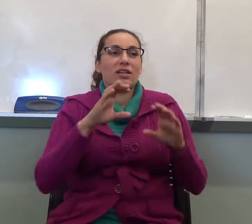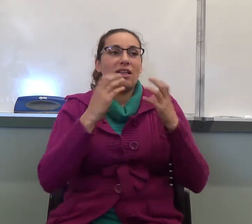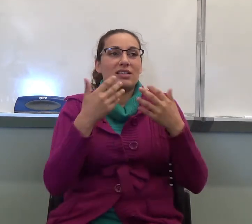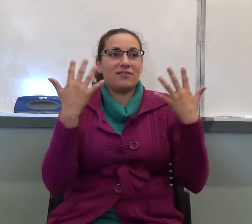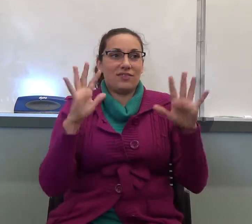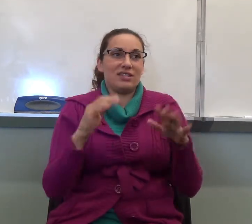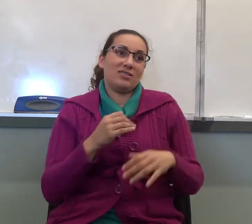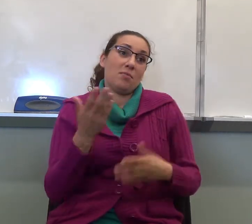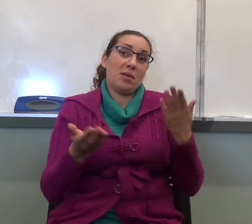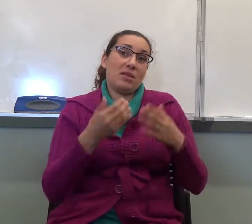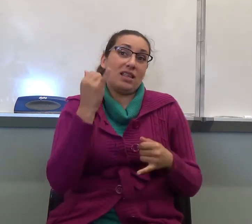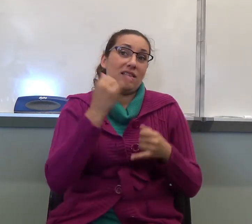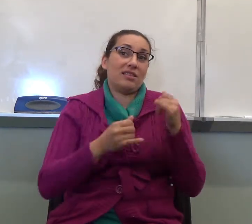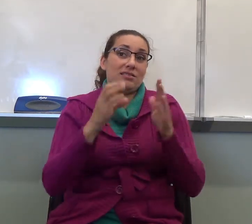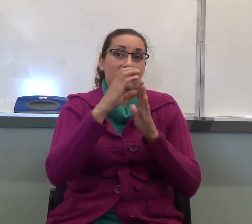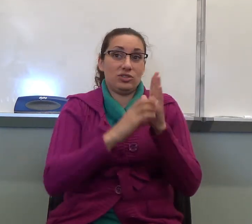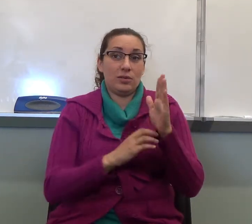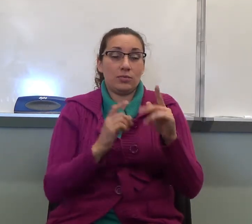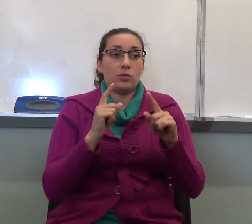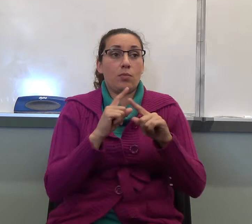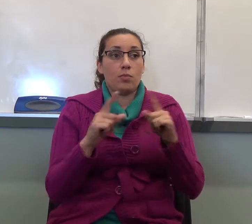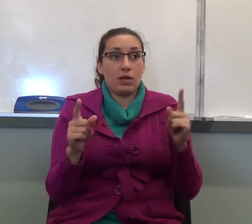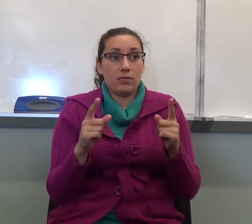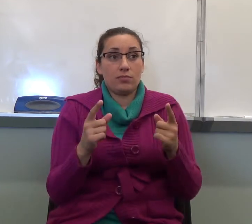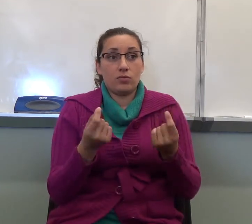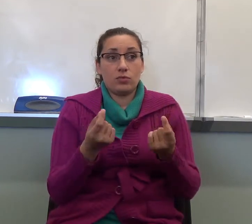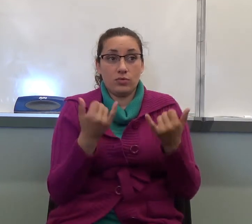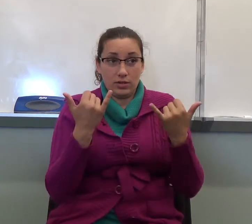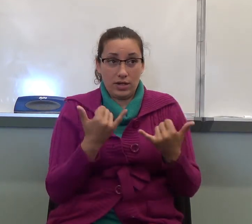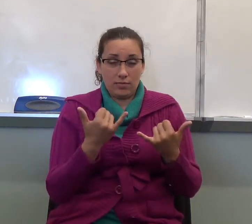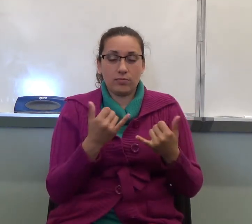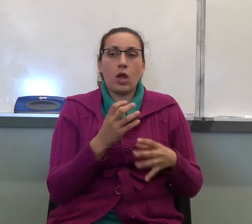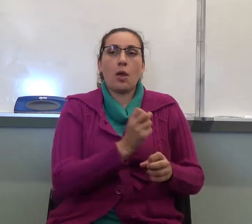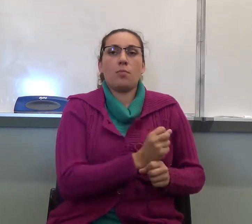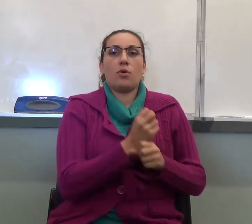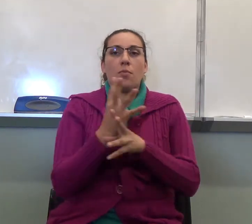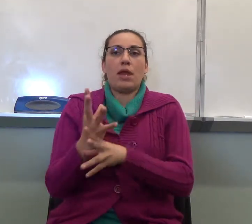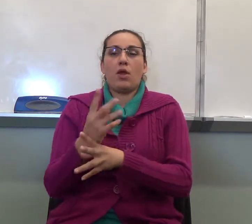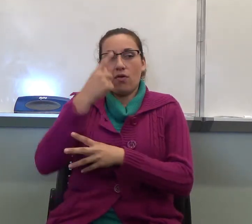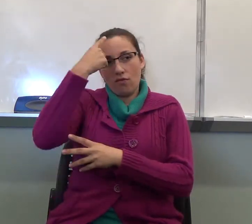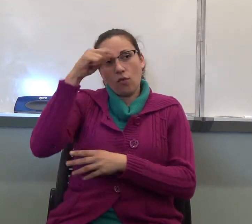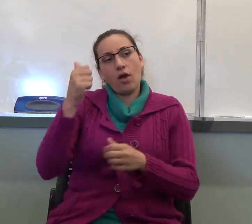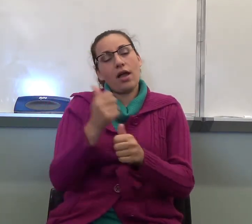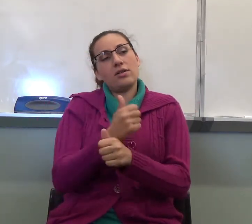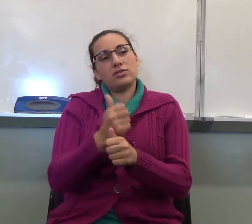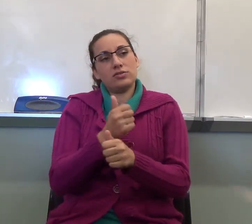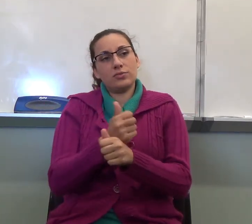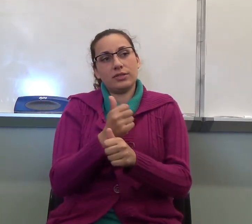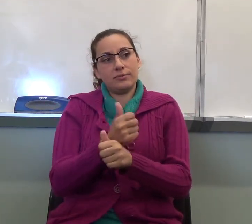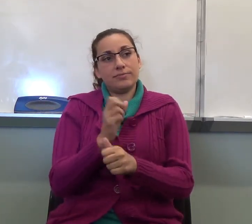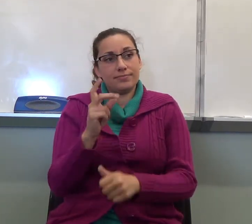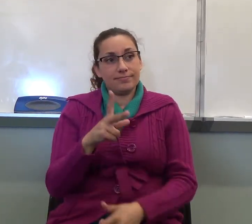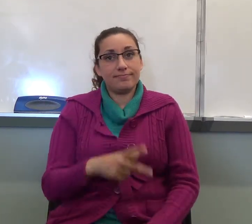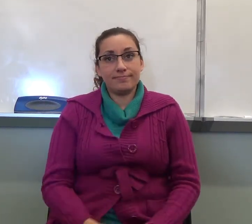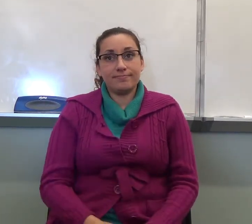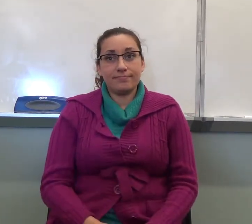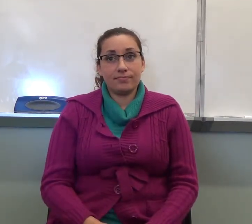And what we've got to do now is prepare ourselves for algebra. And that preparation